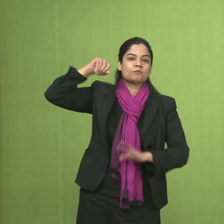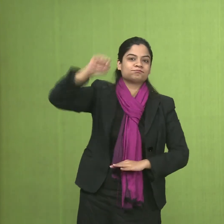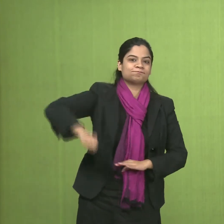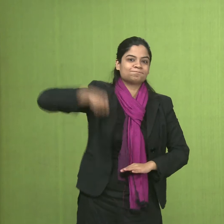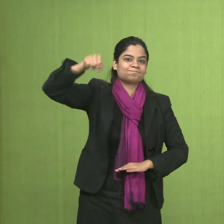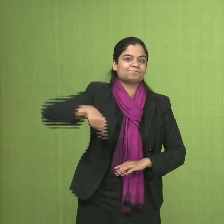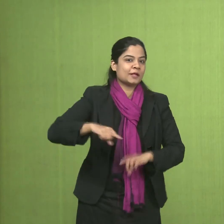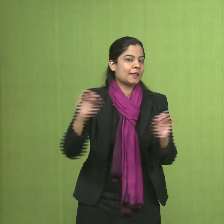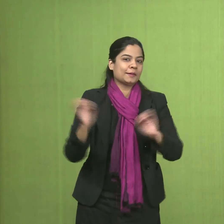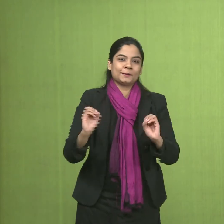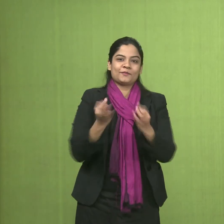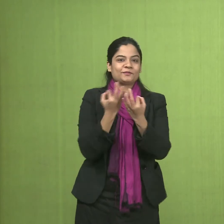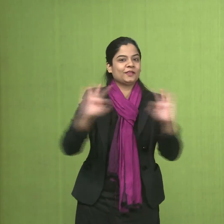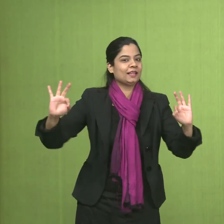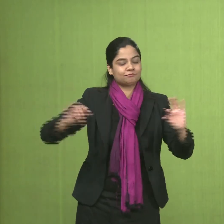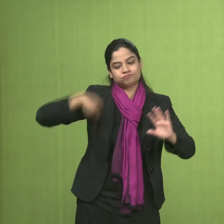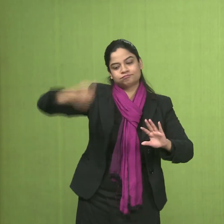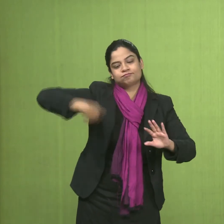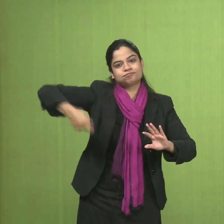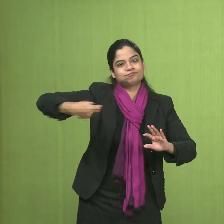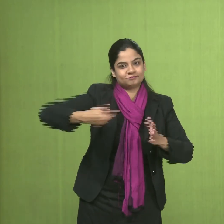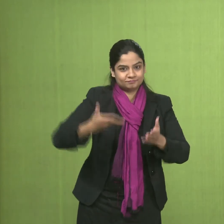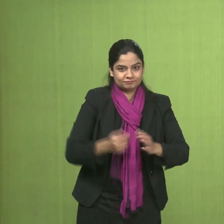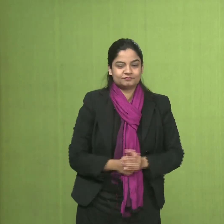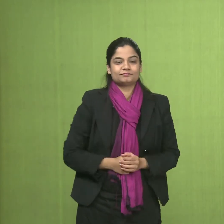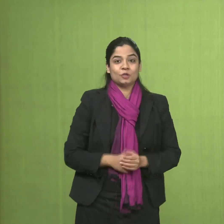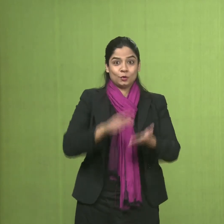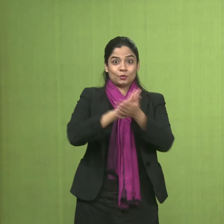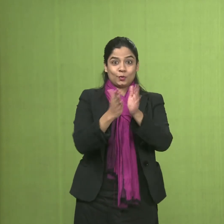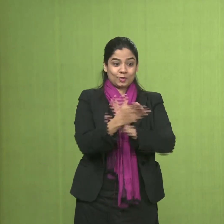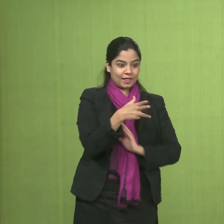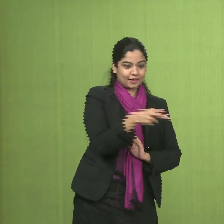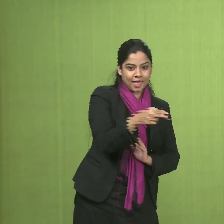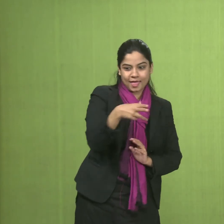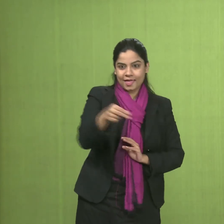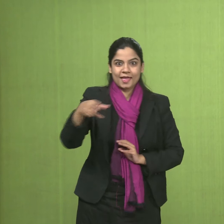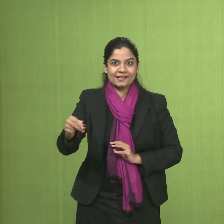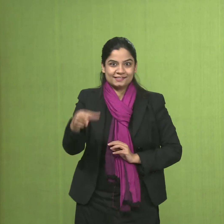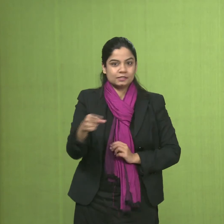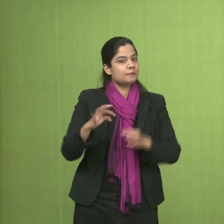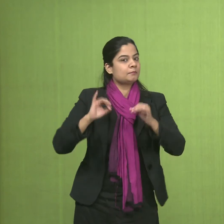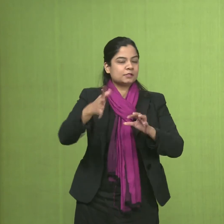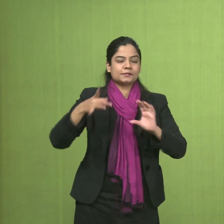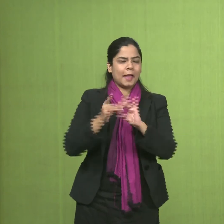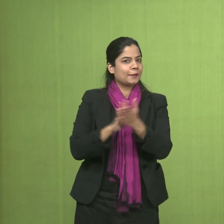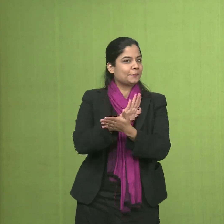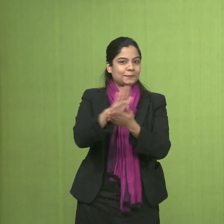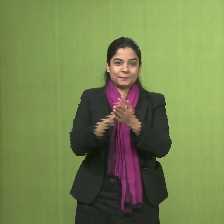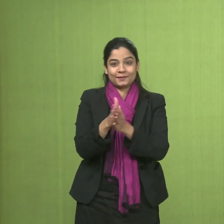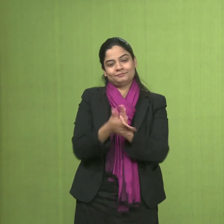ones, smaller ones may need it, but the older ones don't need electricity. Gas stoves don't need electricity. You can cook